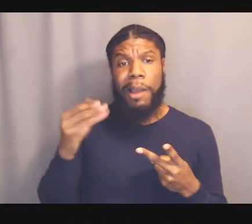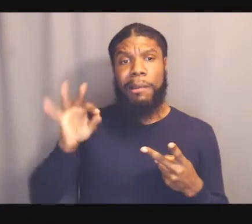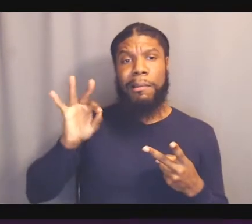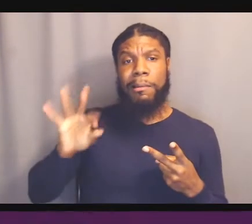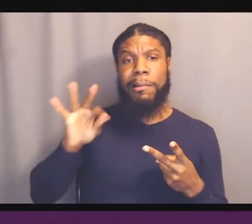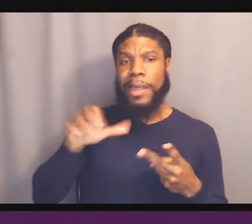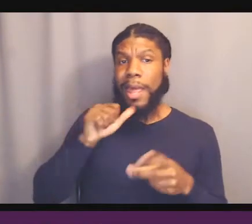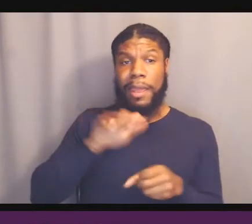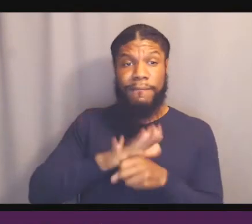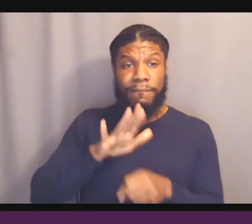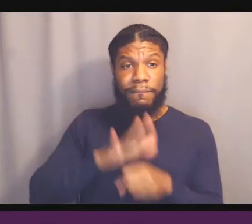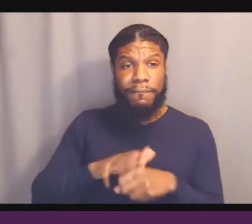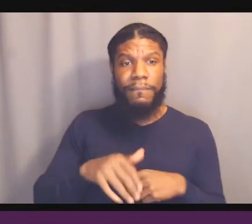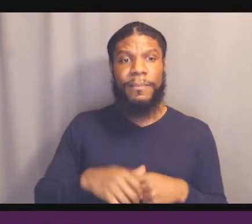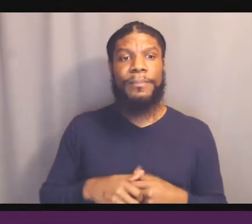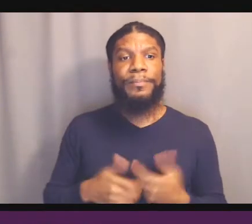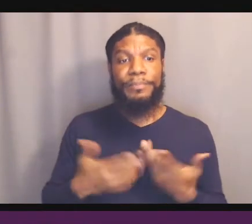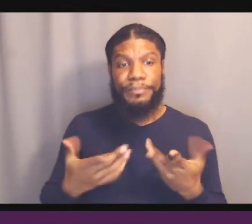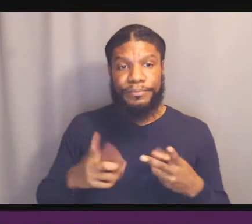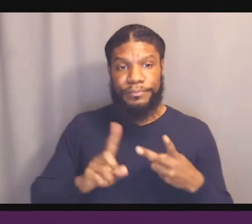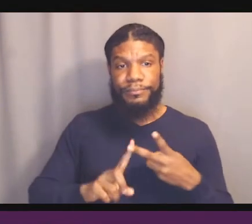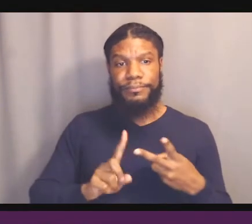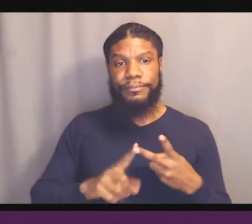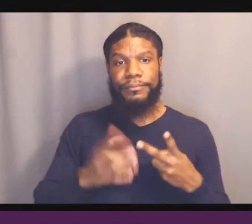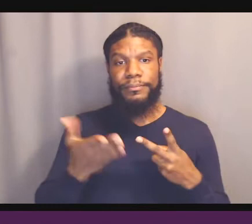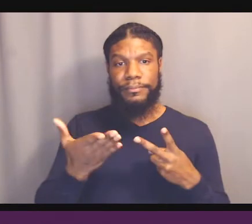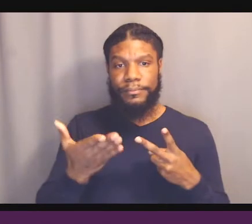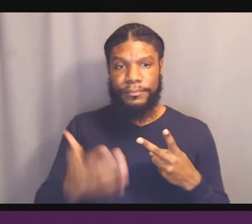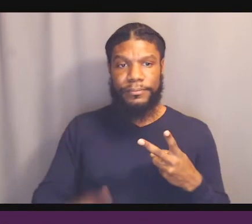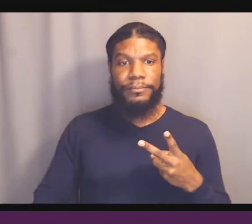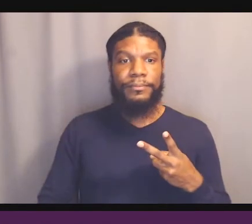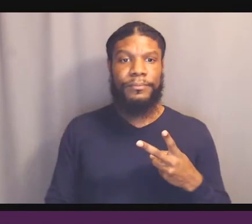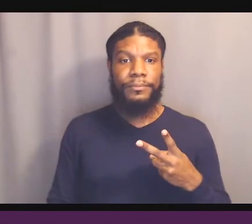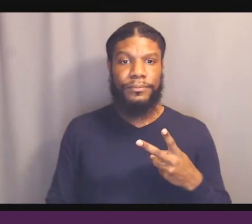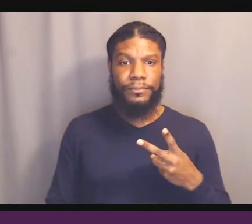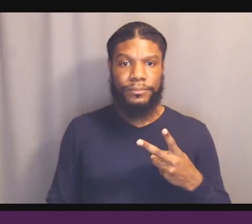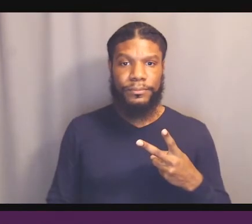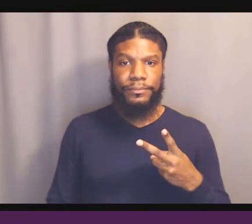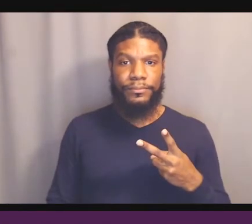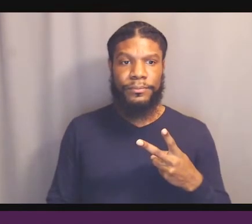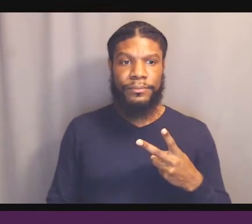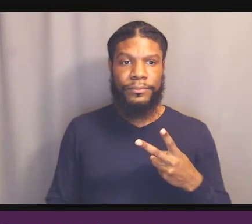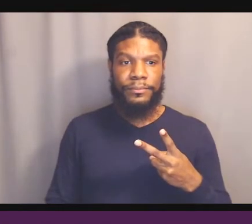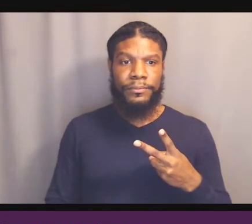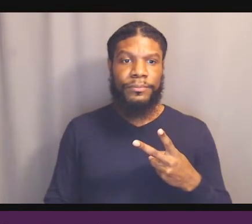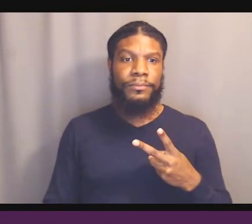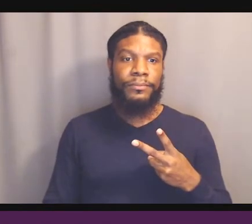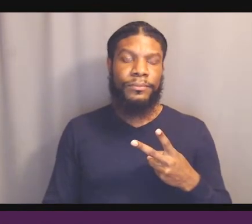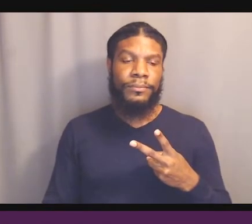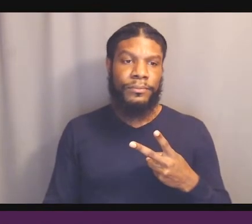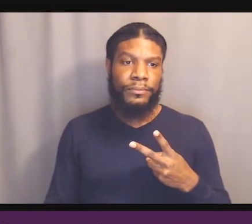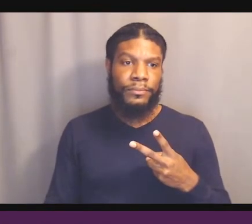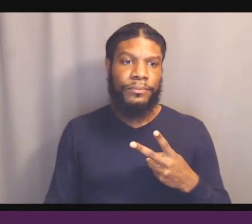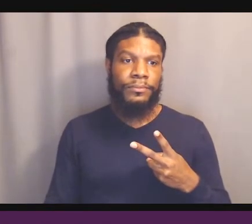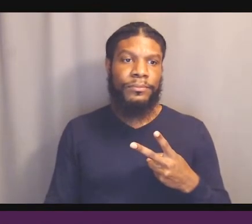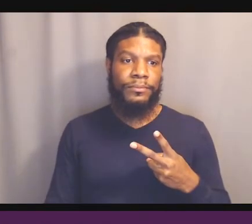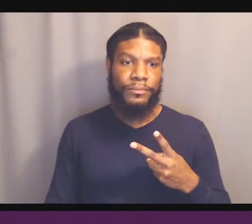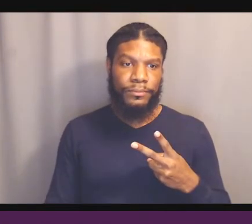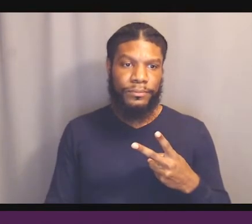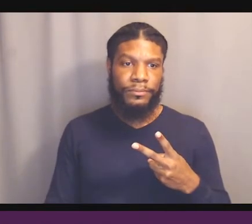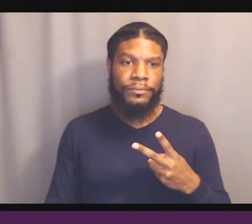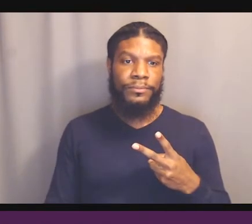hurting, because problems pervert one's posture to the point they see no